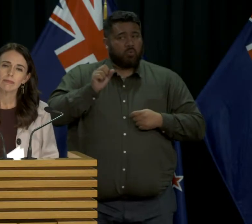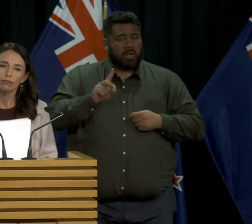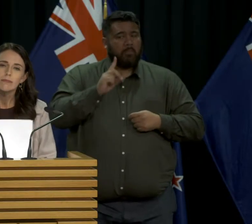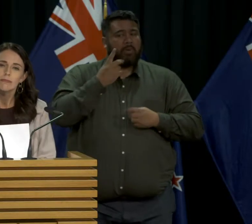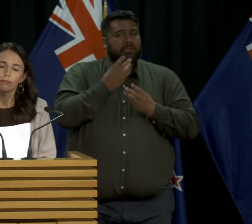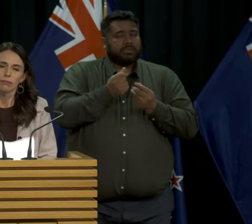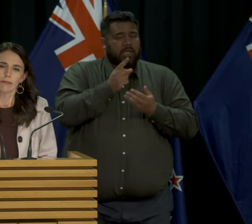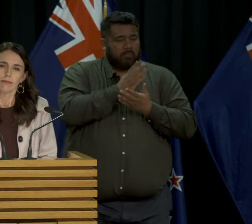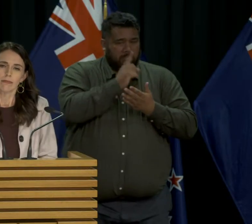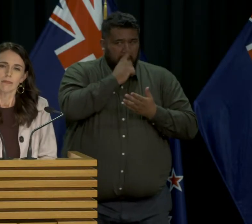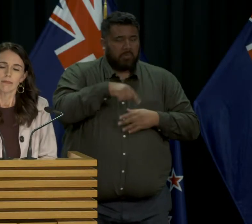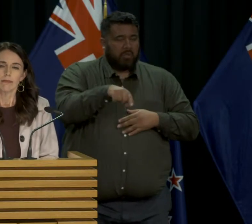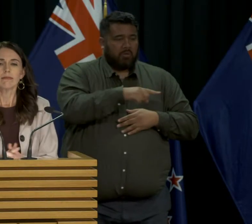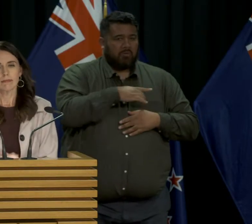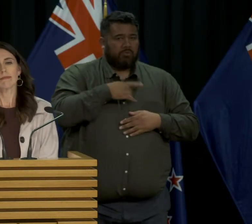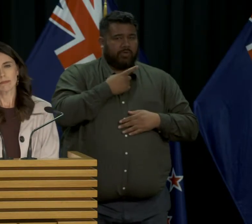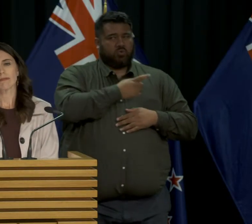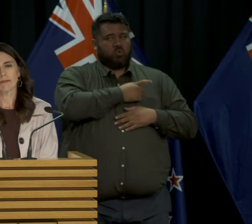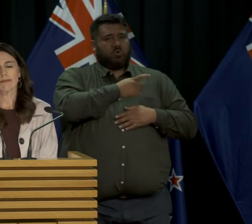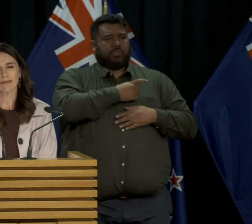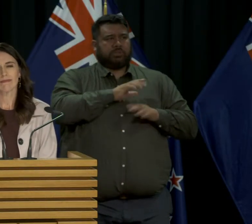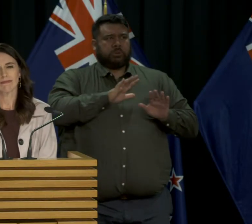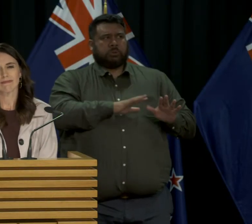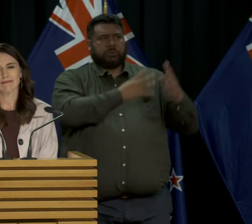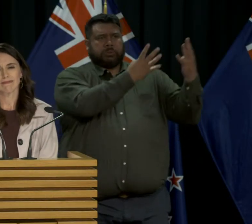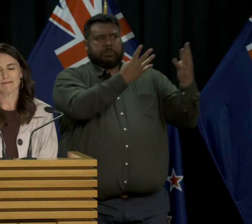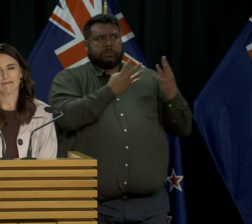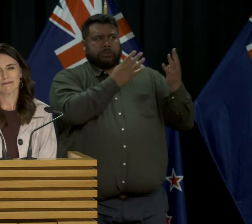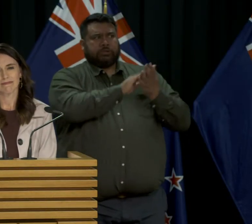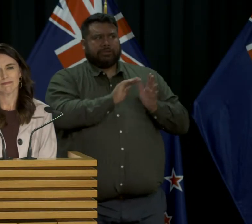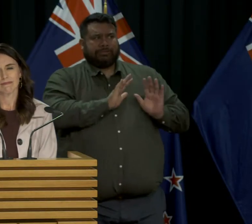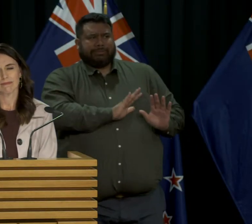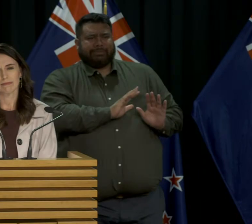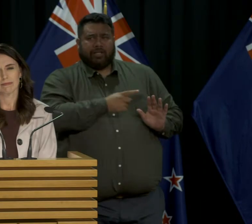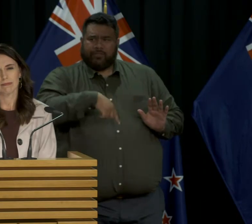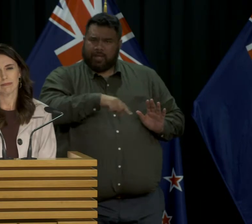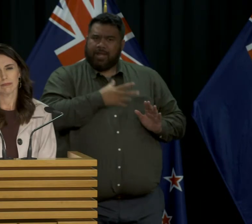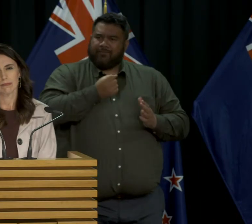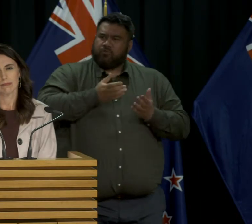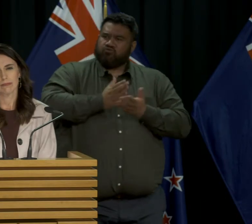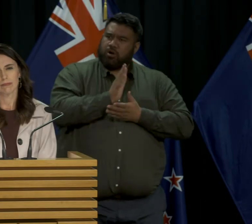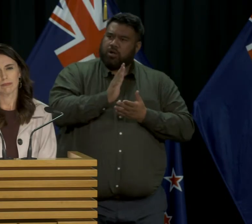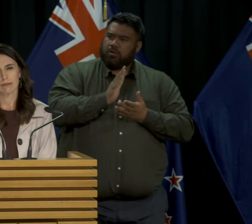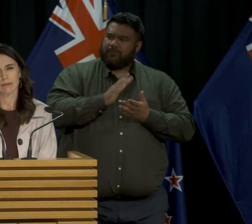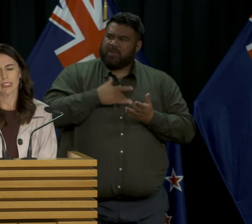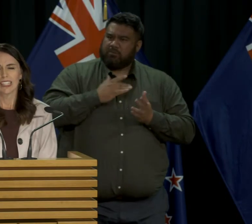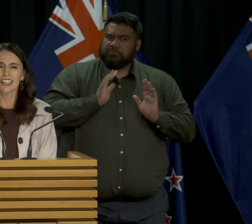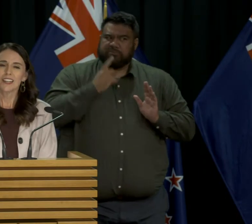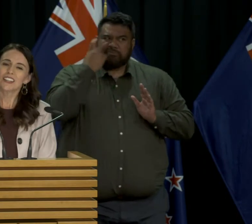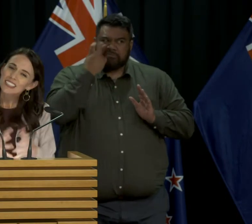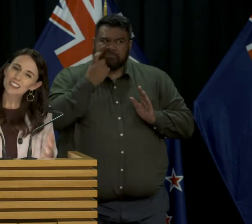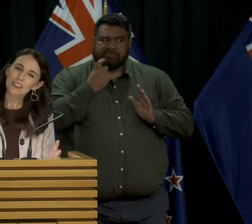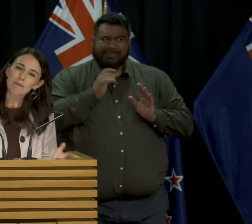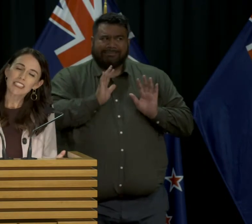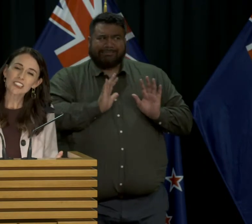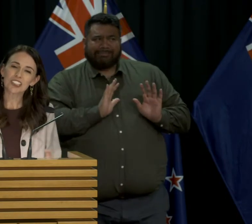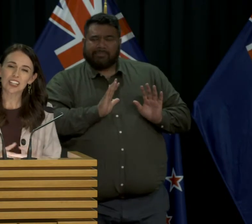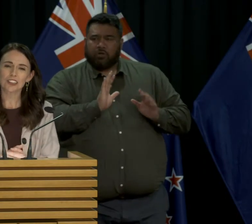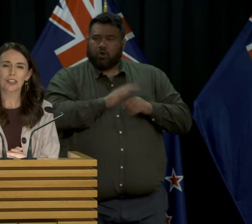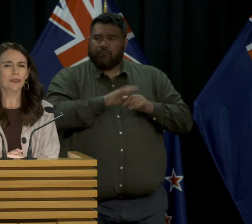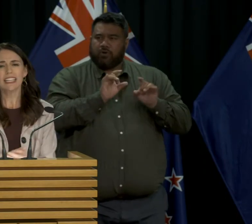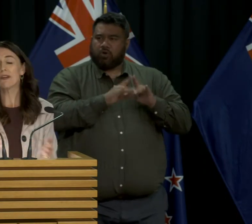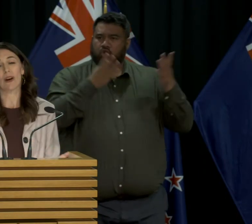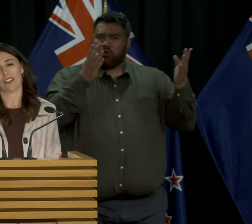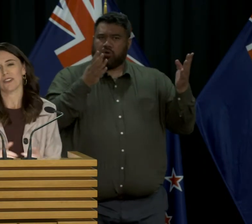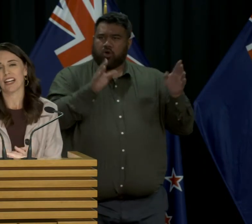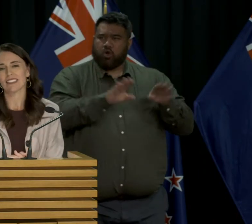who are feeling really nervous. Don't they have a right to be concerned about opening up to Australia? I think that the message that I'd